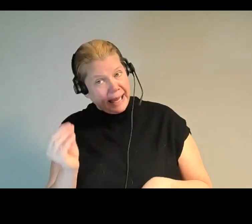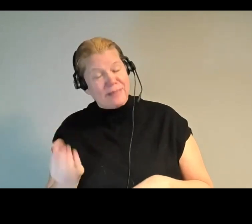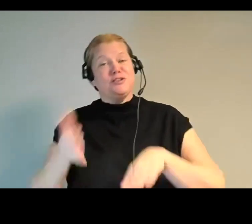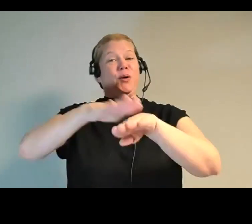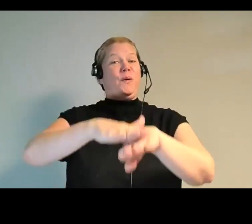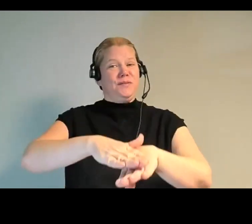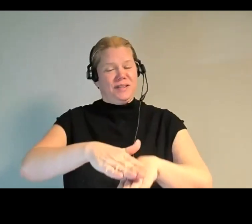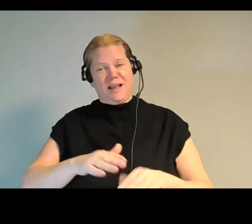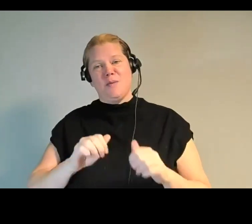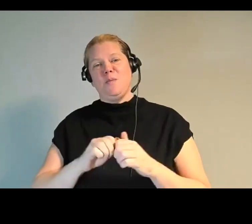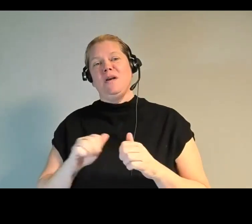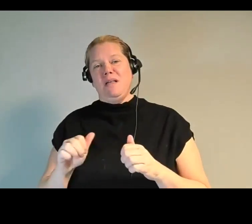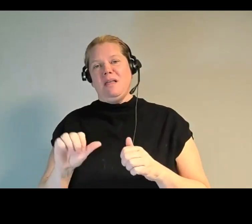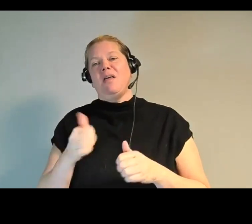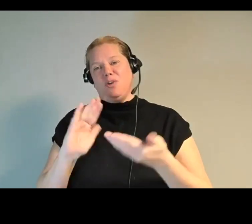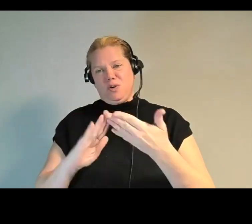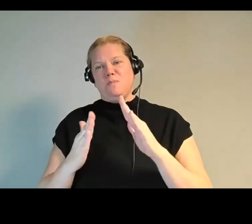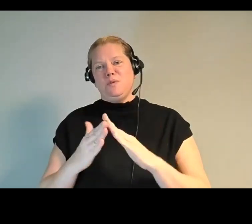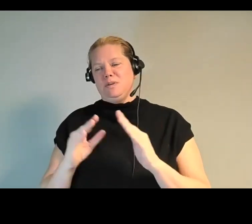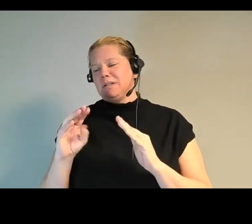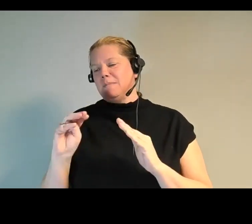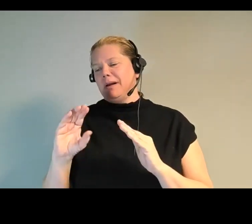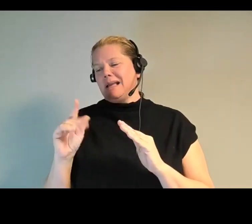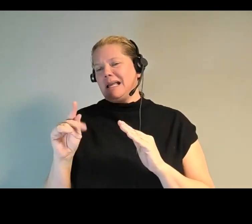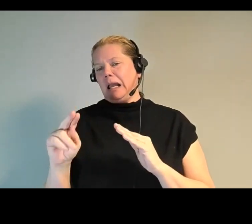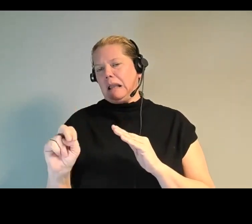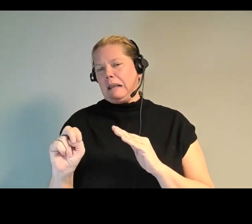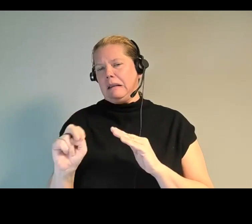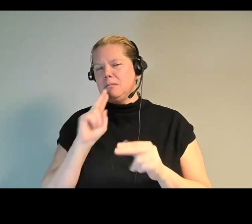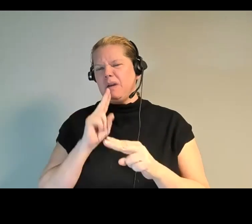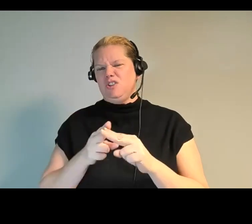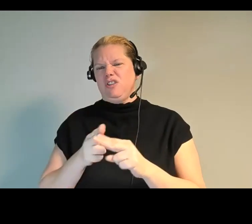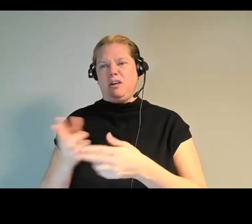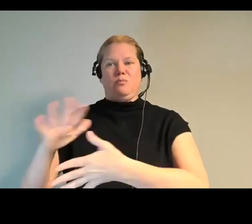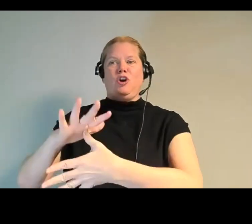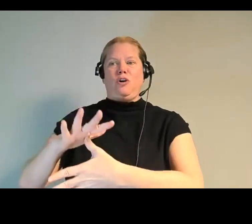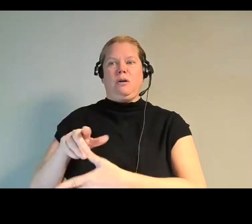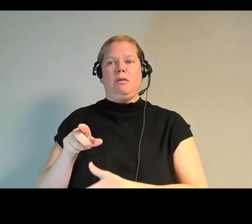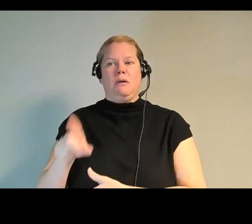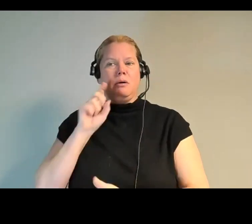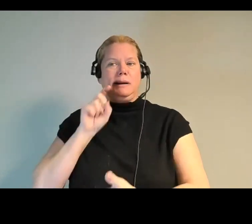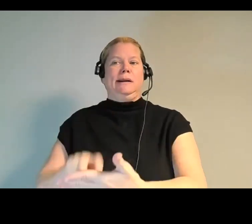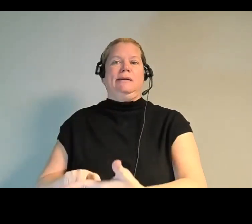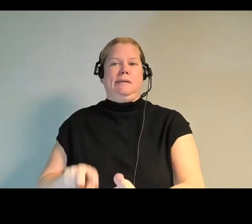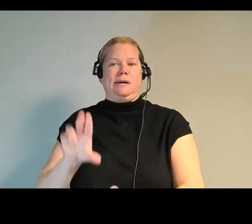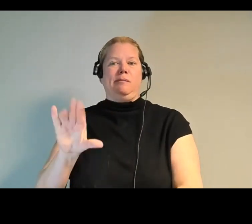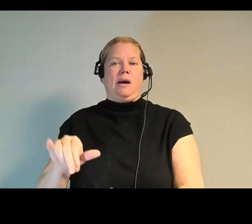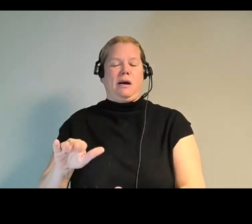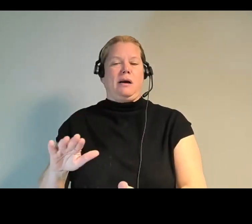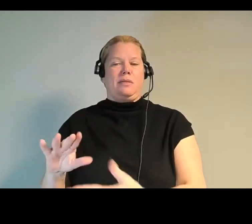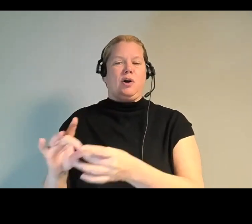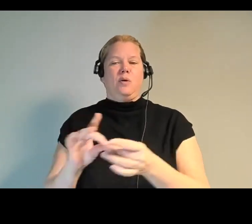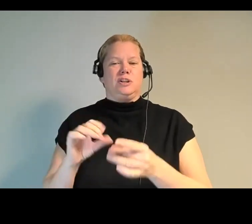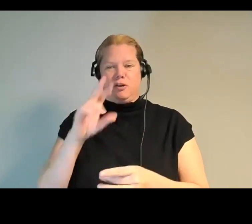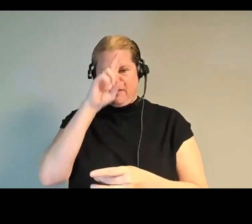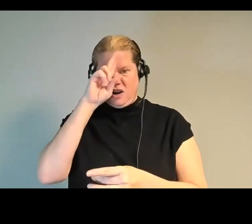with a number of the communities that McCain mentioned being an important priority. These had also been identified by the Coalition of